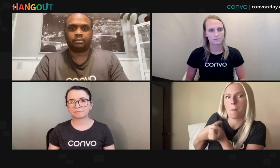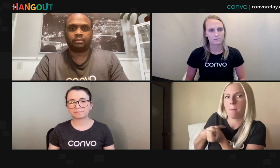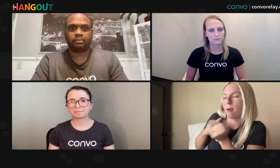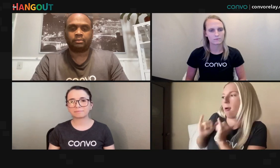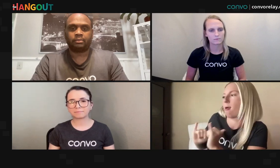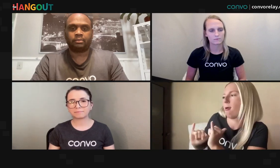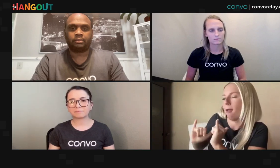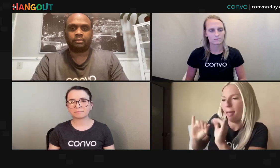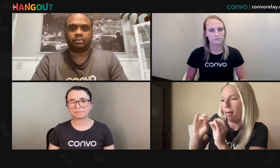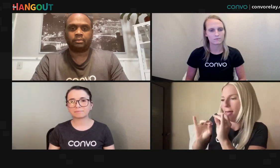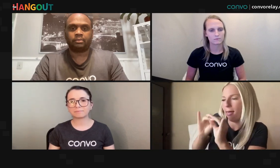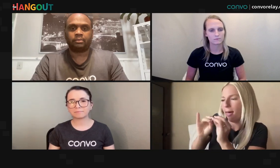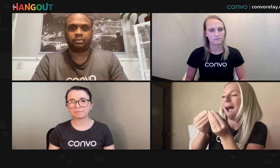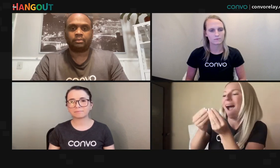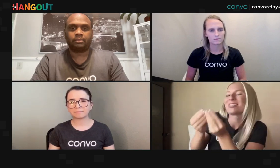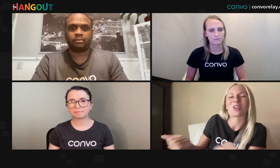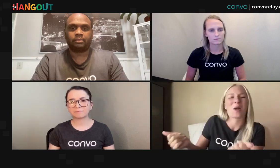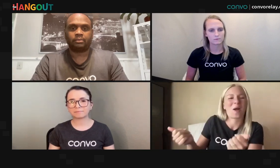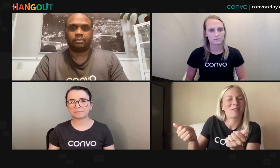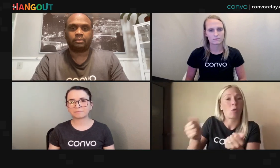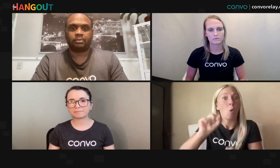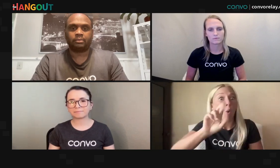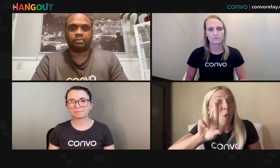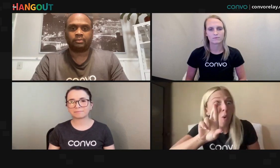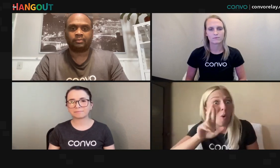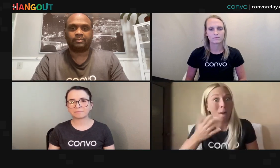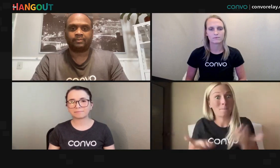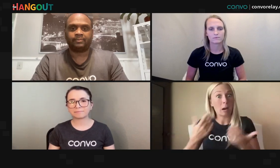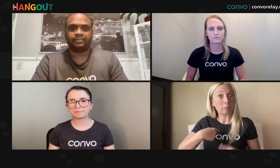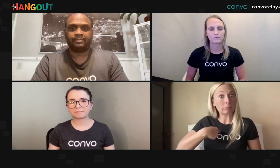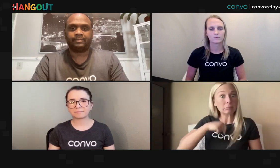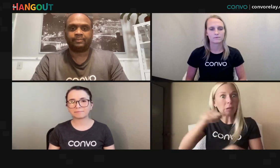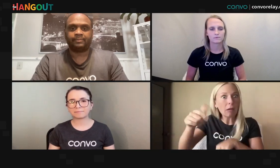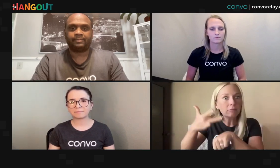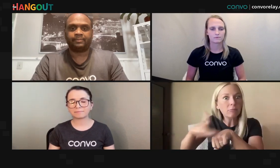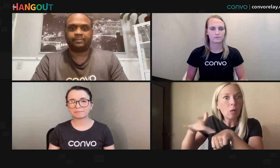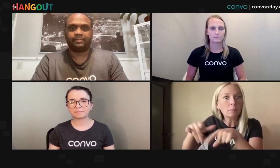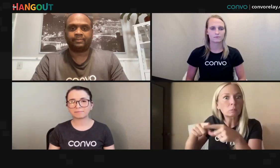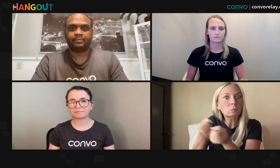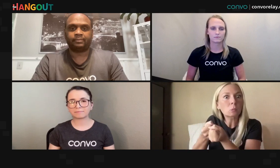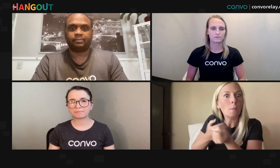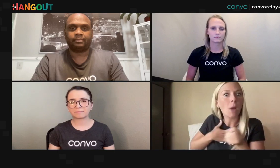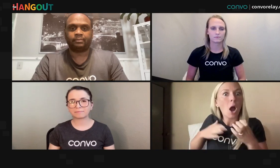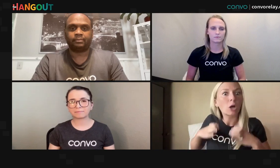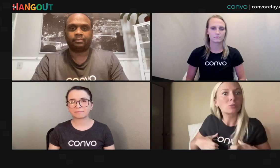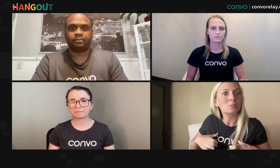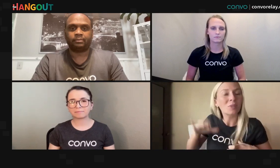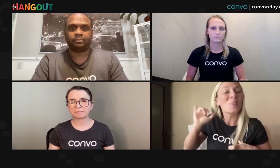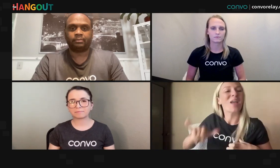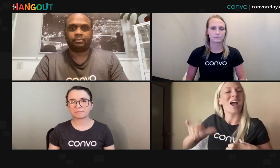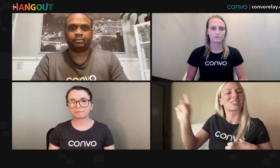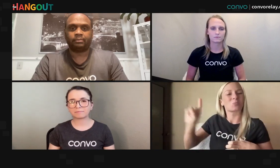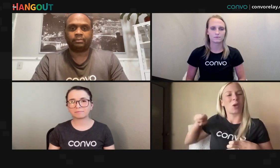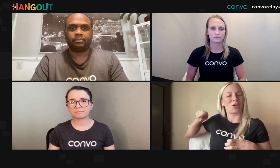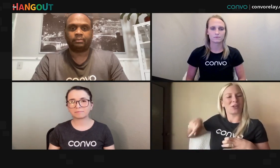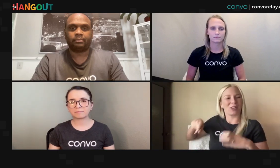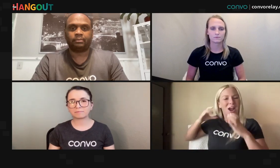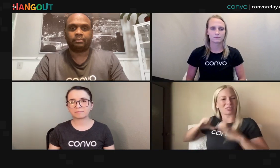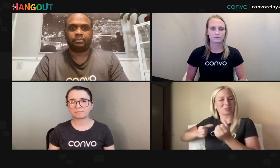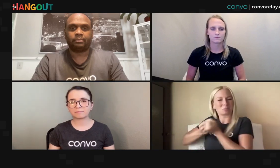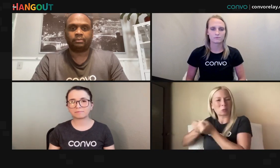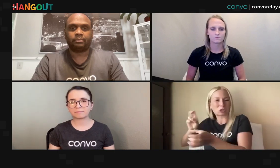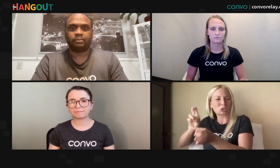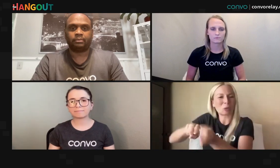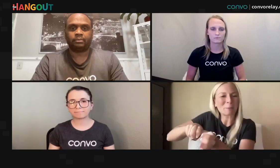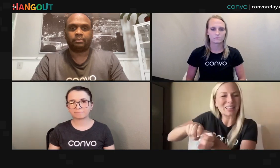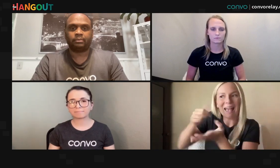customer support comes in. So customer support comes in and they're able to resolve the issue. Or sometimes I'm not available to